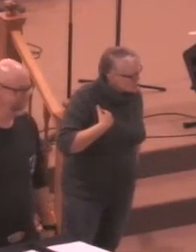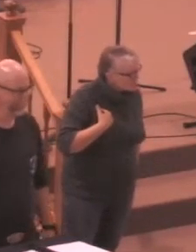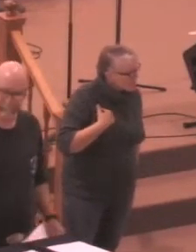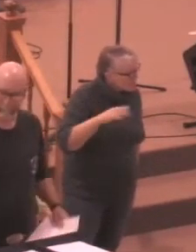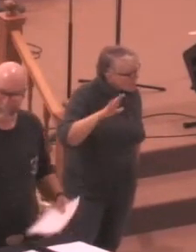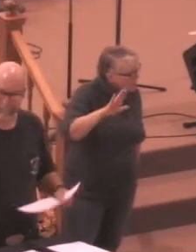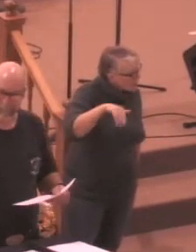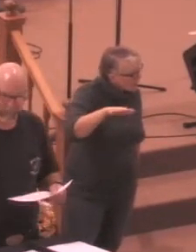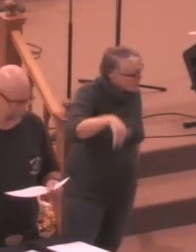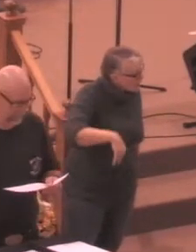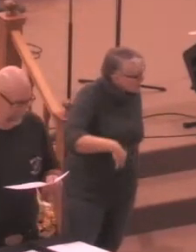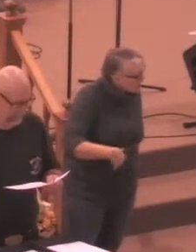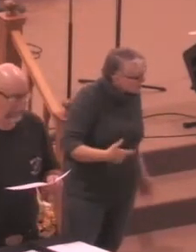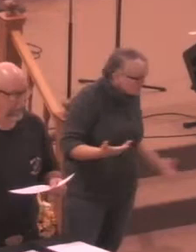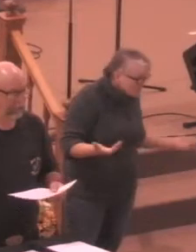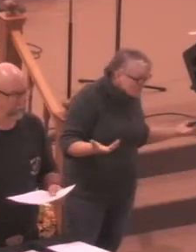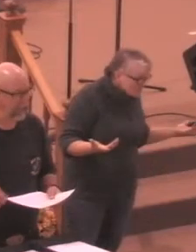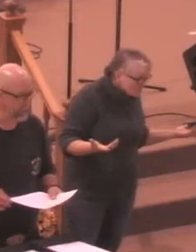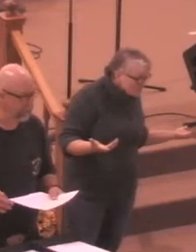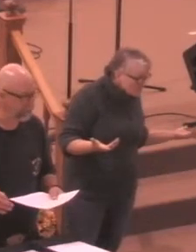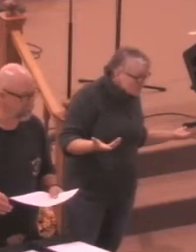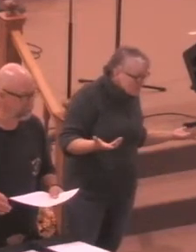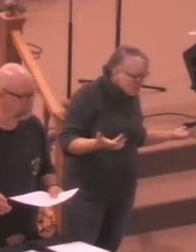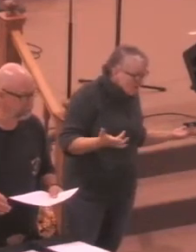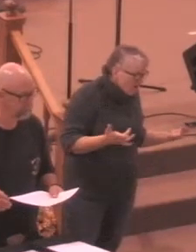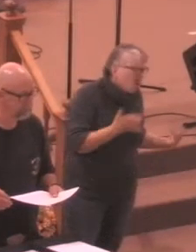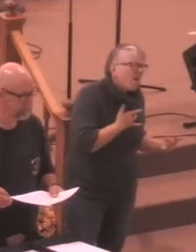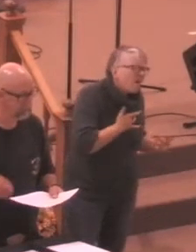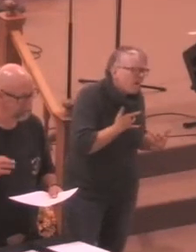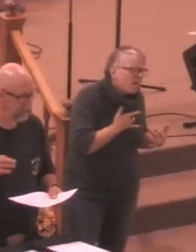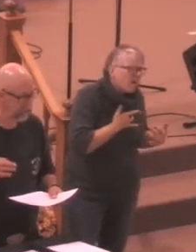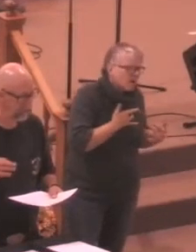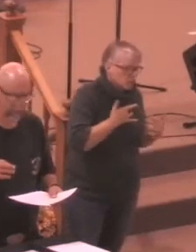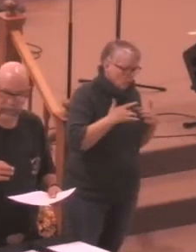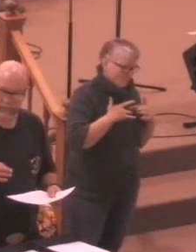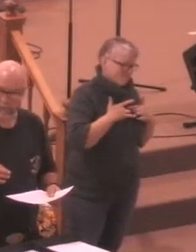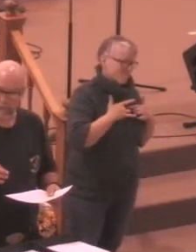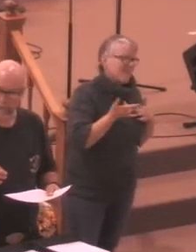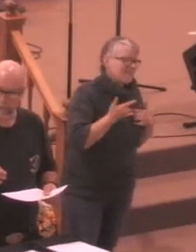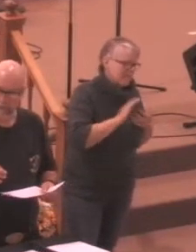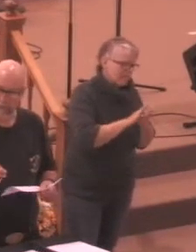Hello? And you get your feeling hurt. Remember I said feeling.